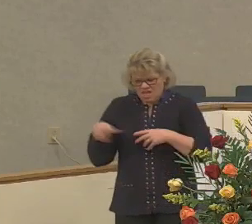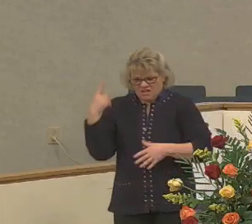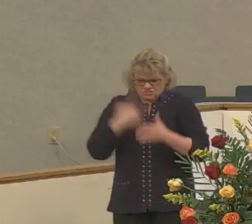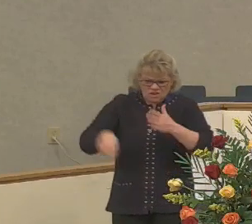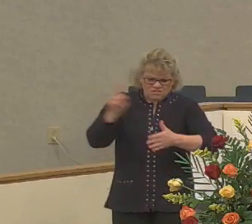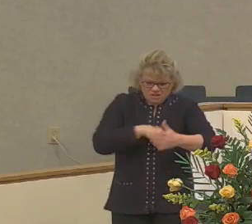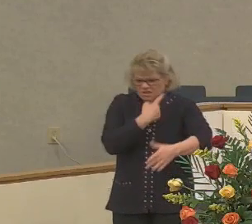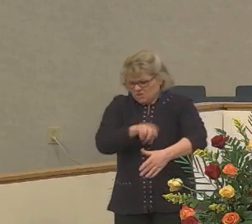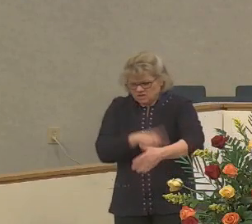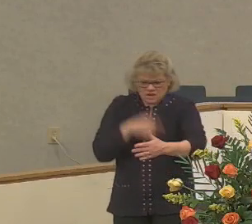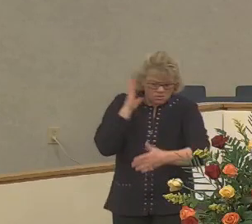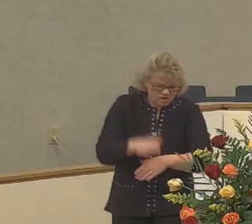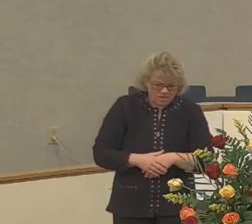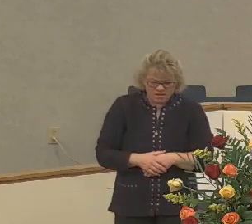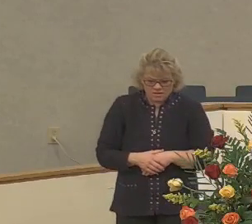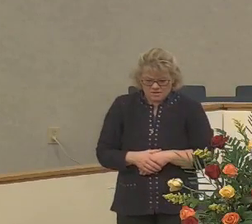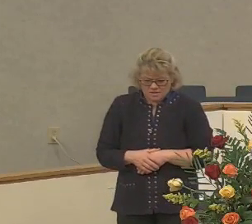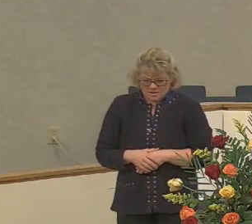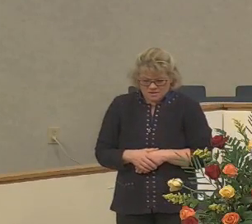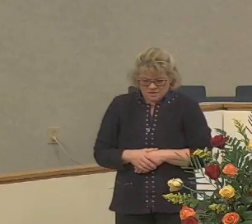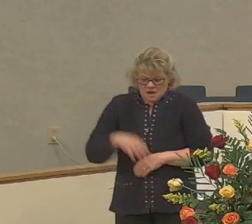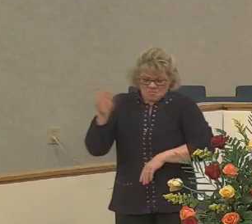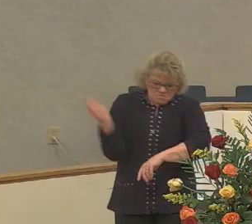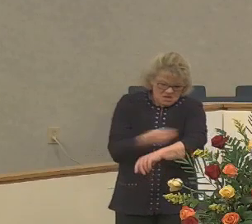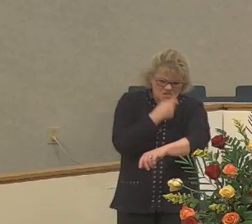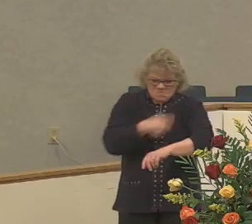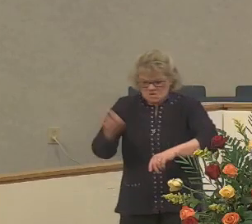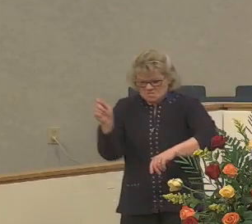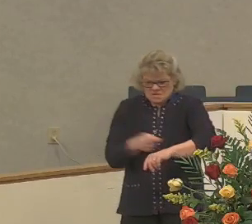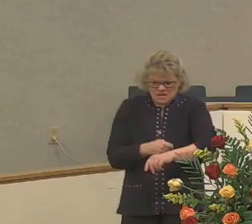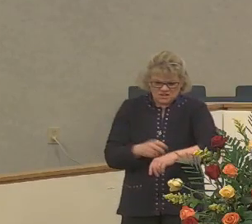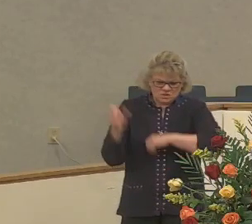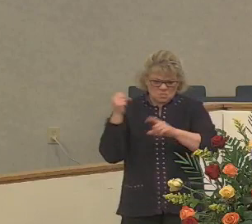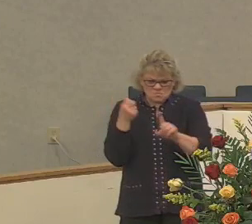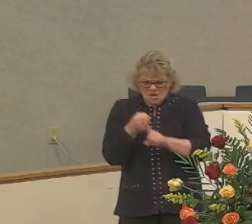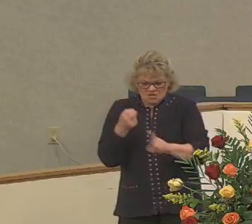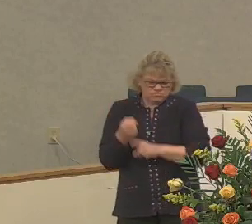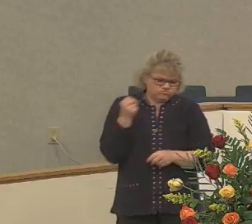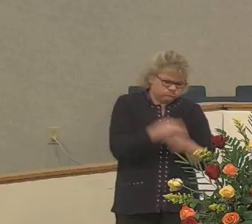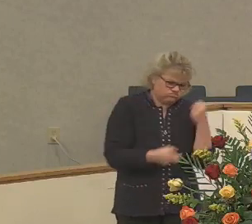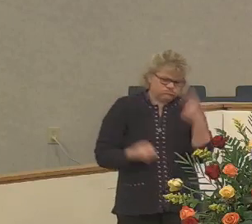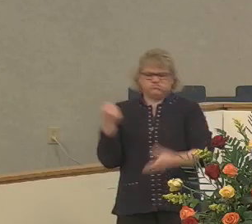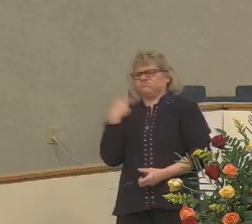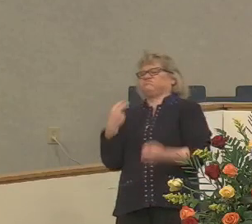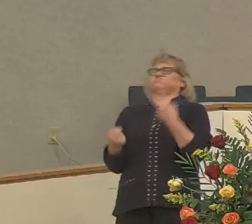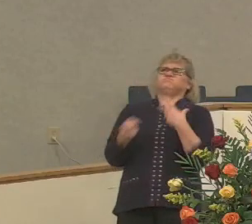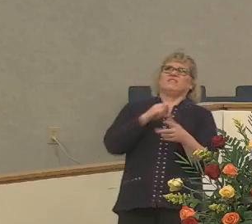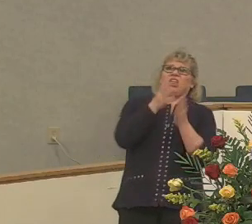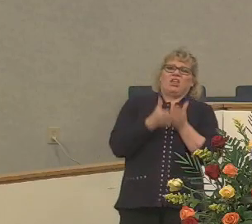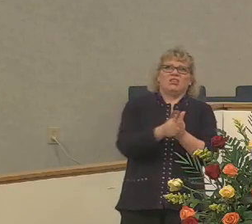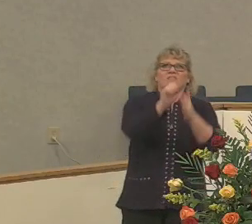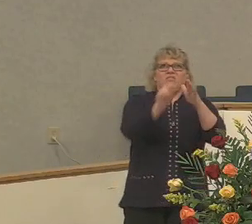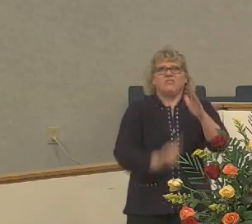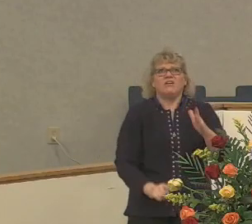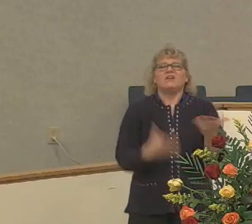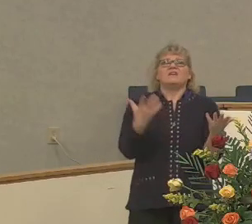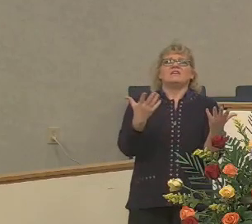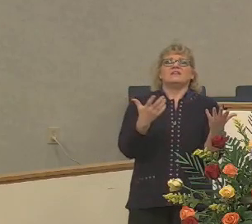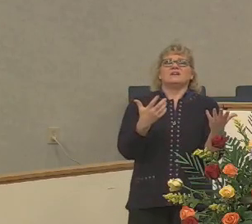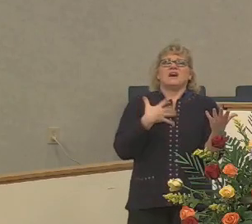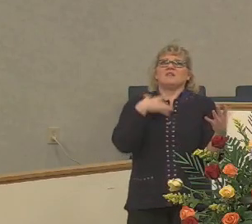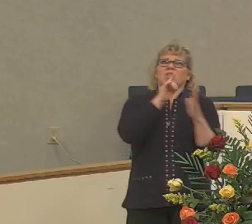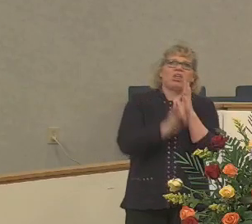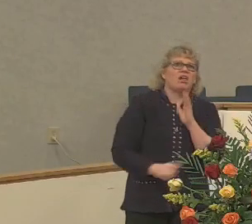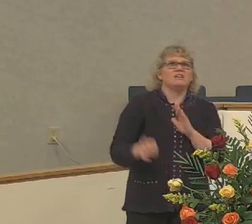stripes, save one. Thrice was I beaten with rods, once I was stoned, thrice I suffered shipwreck, a night and a day I've been in the